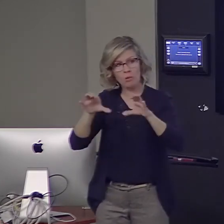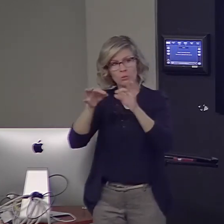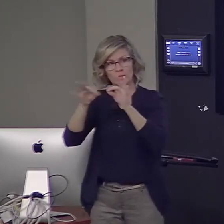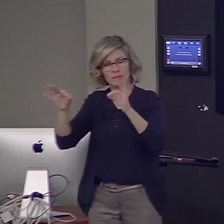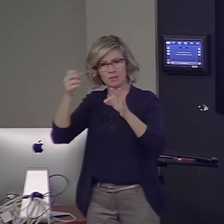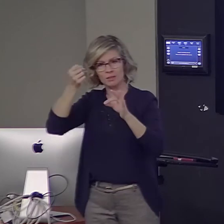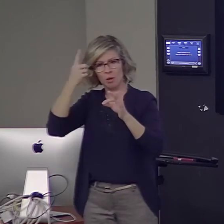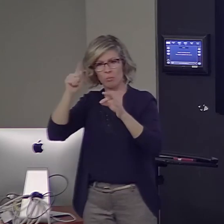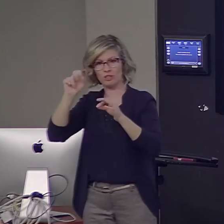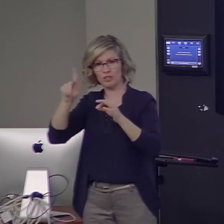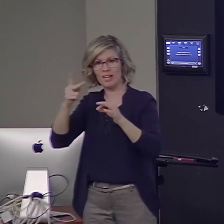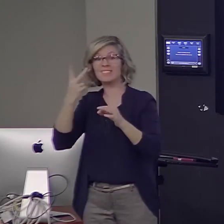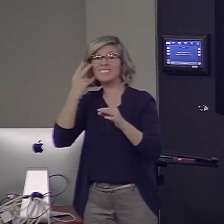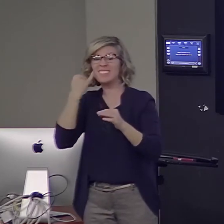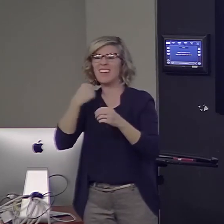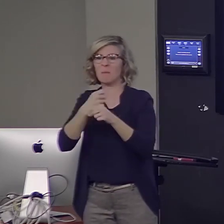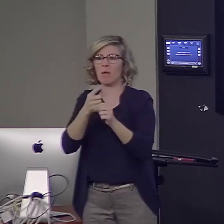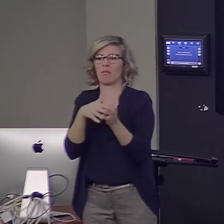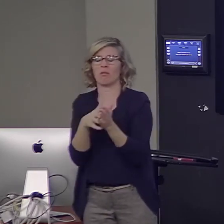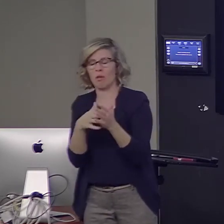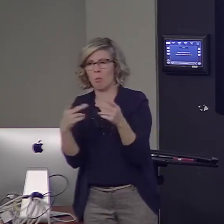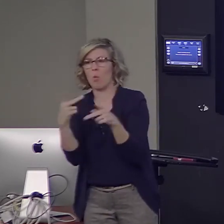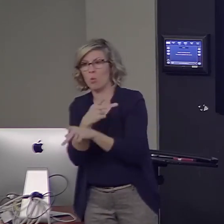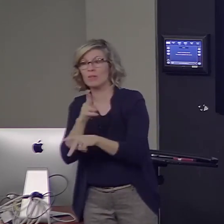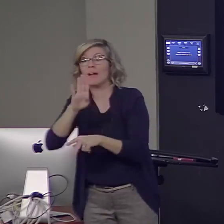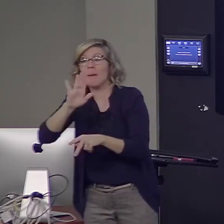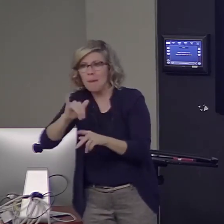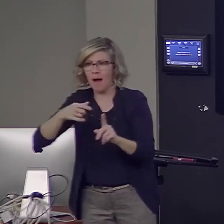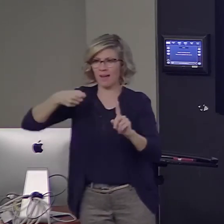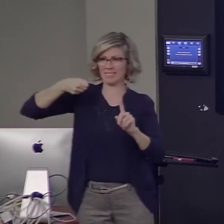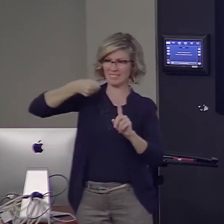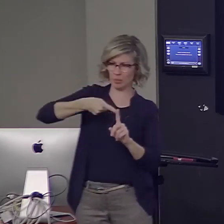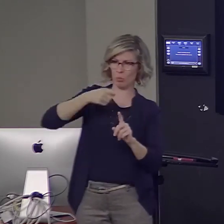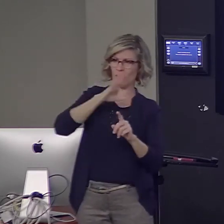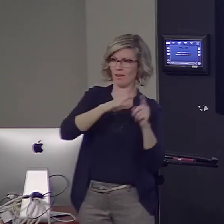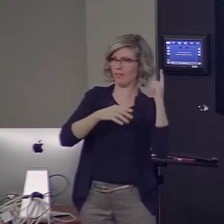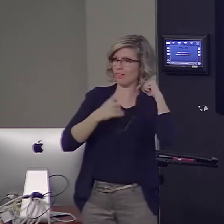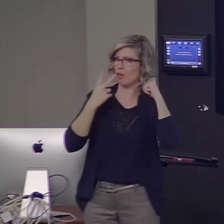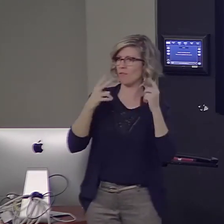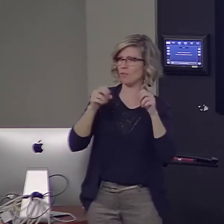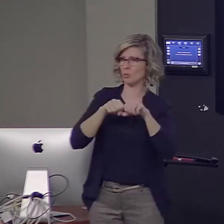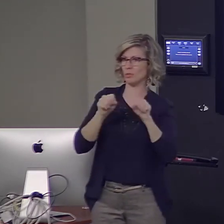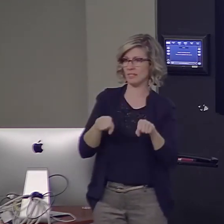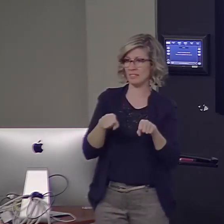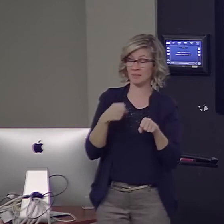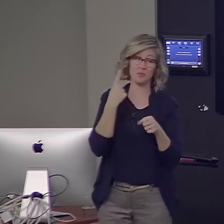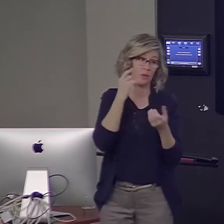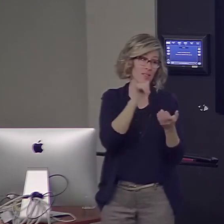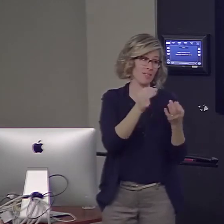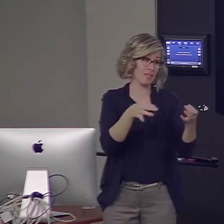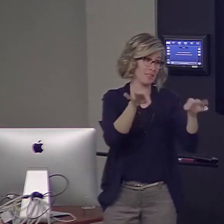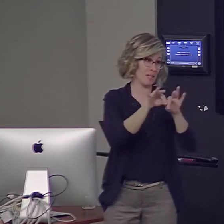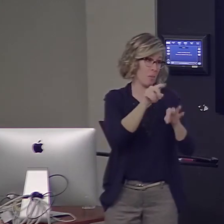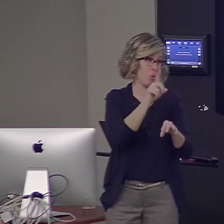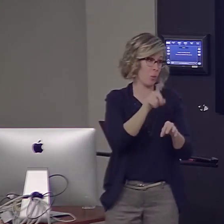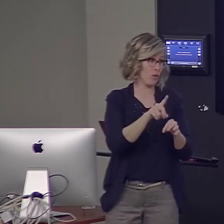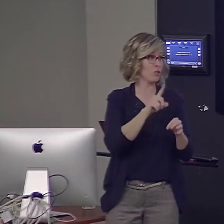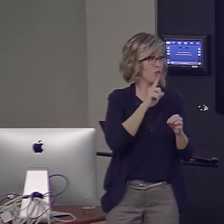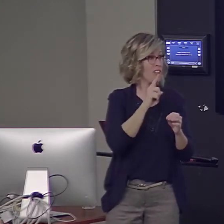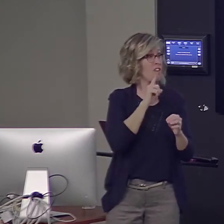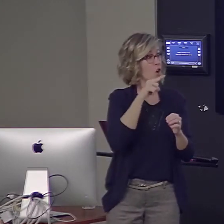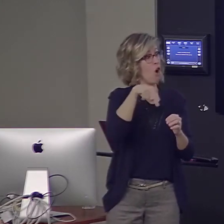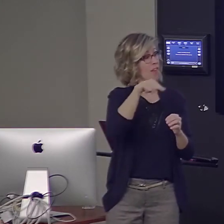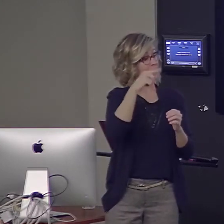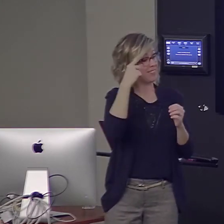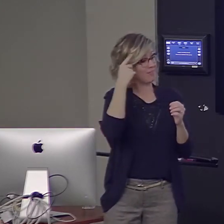task to see if we can make them worse by stimulating their visual system. But I do think that's a really important question, which is, are these brain